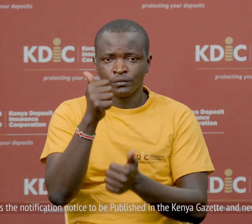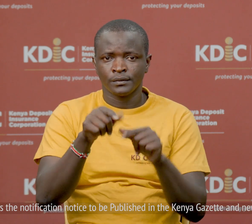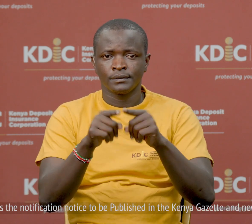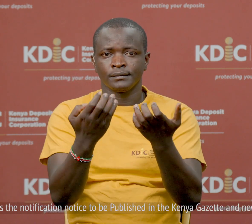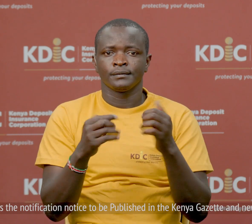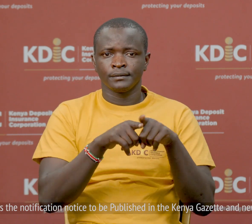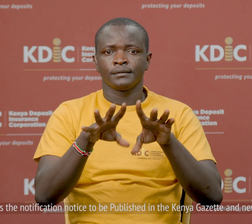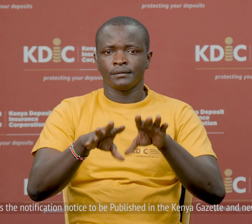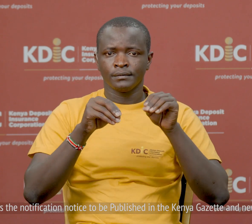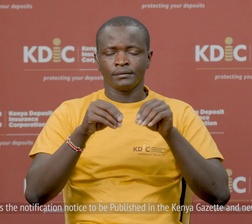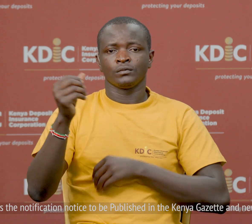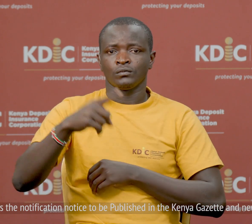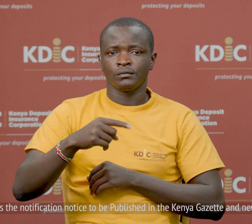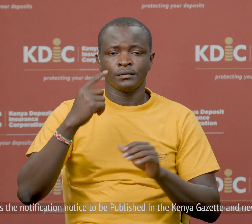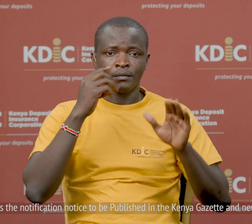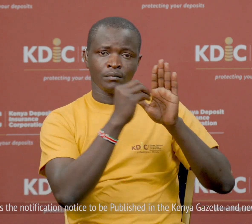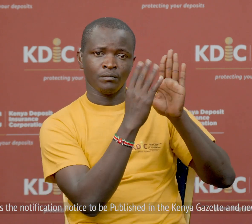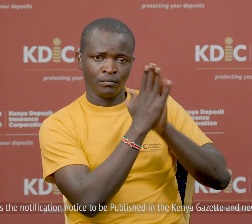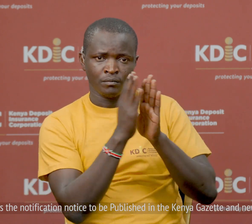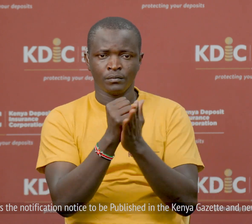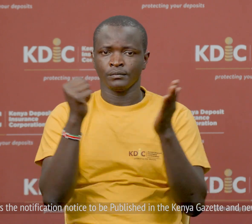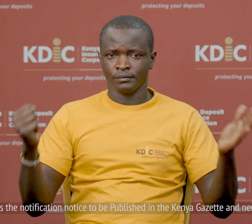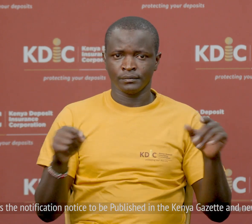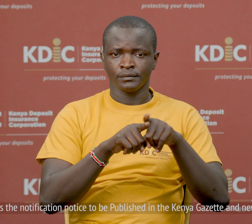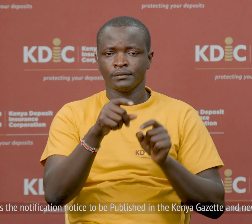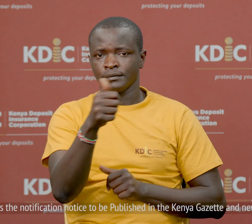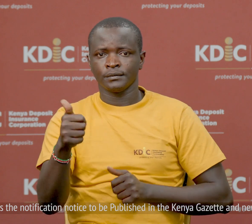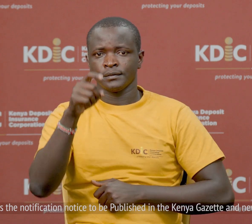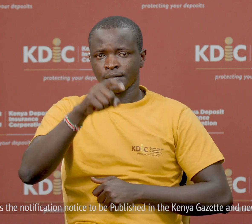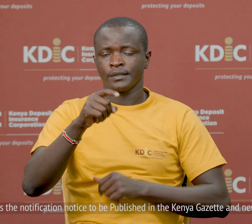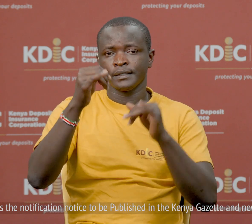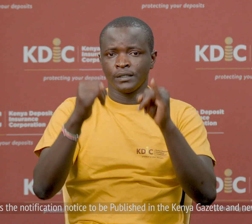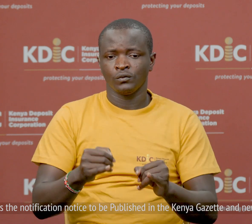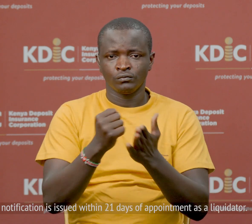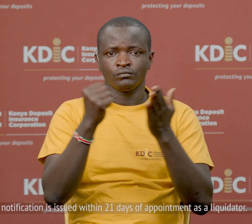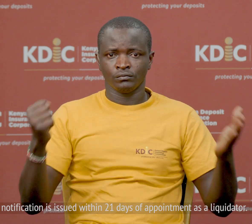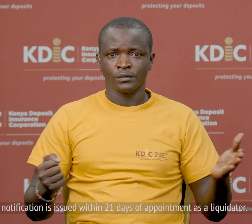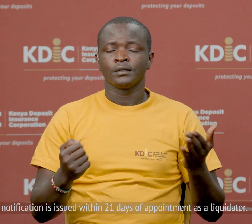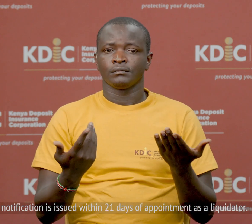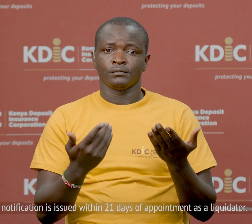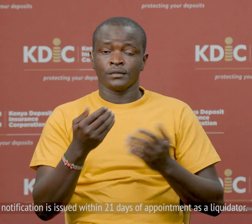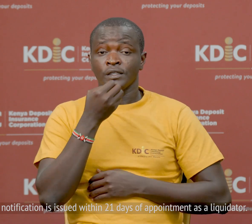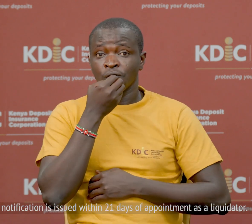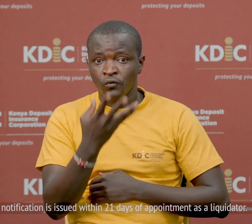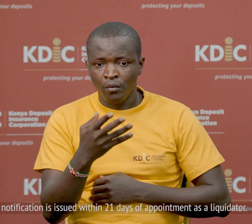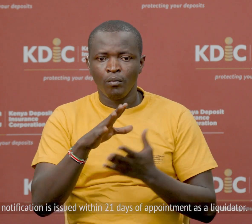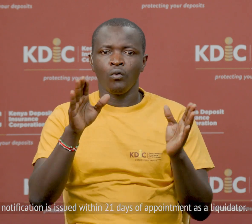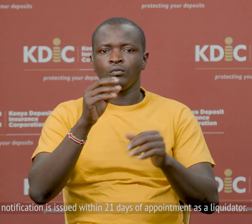which requires the notification notice to be published in the Kenya Gazette and newspaper. The notification is issued within